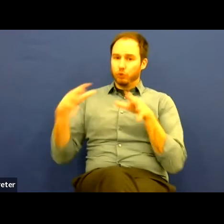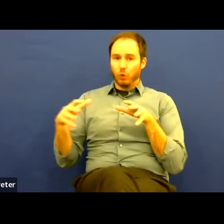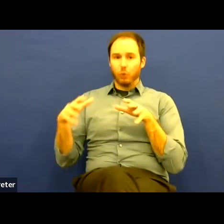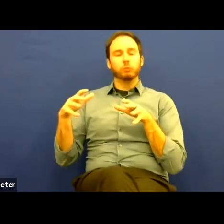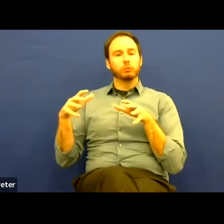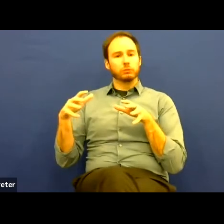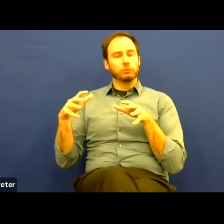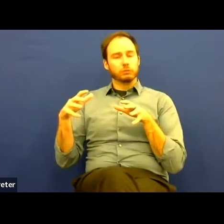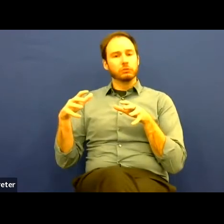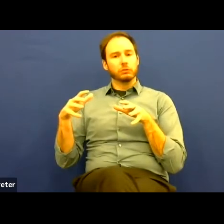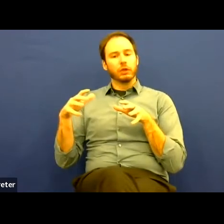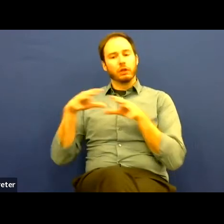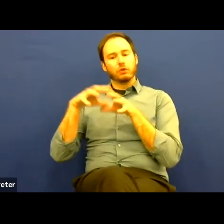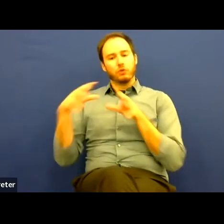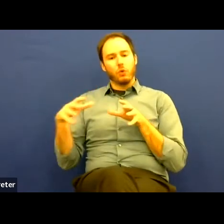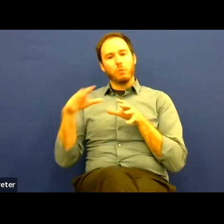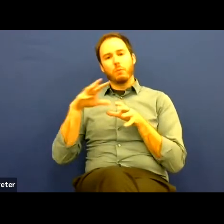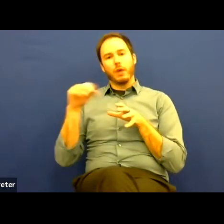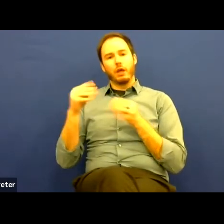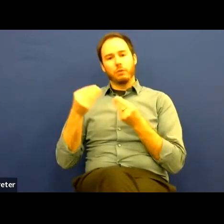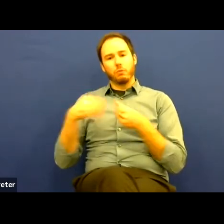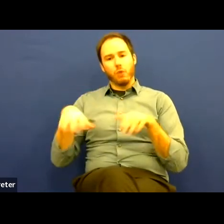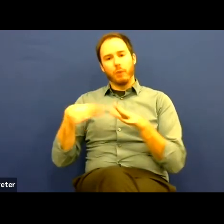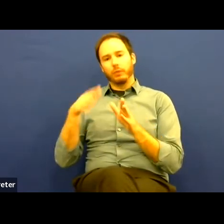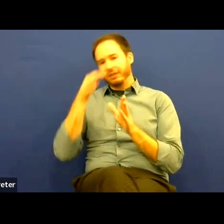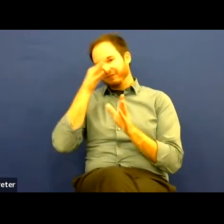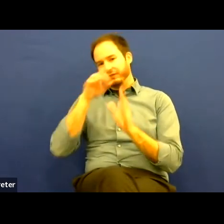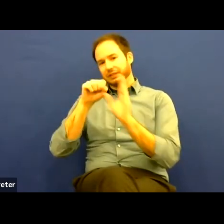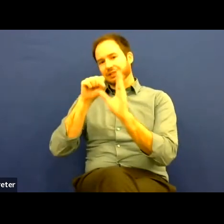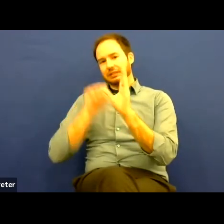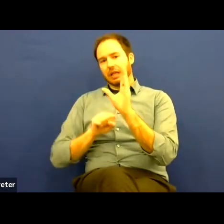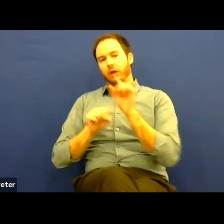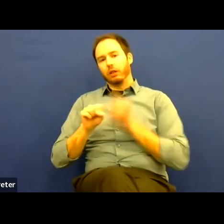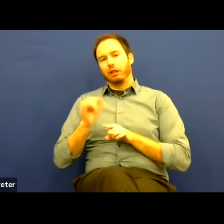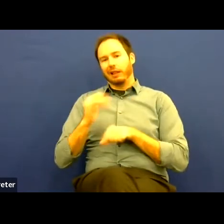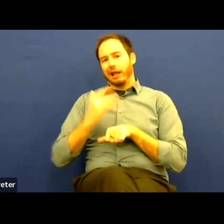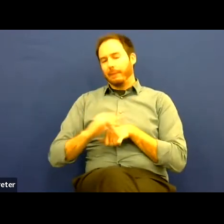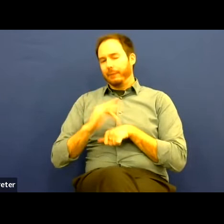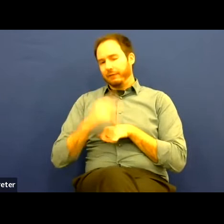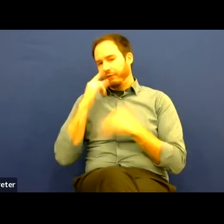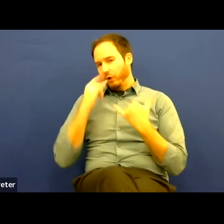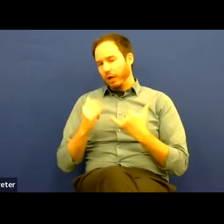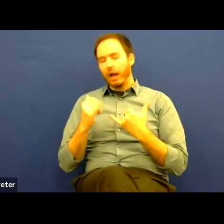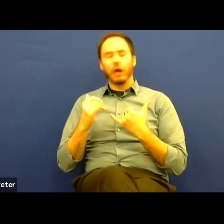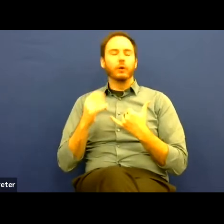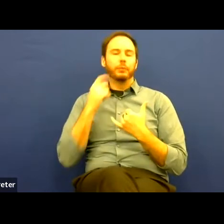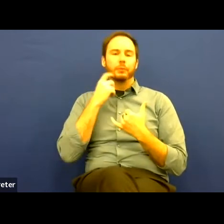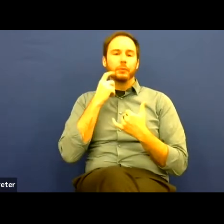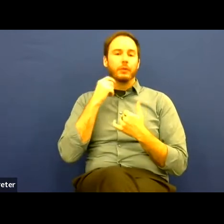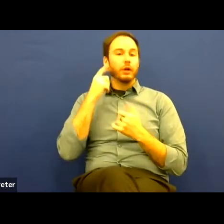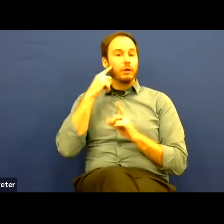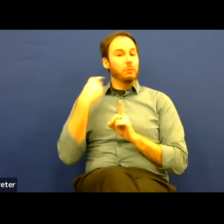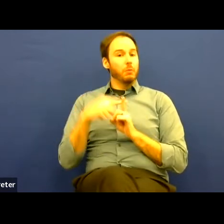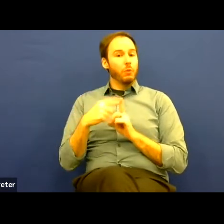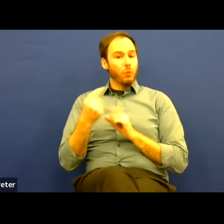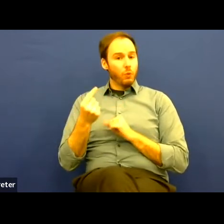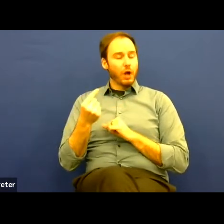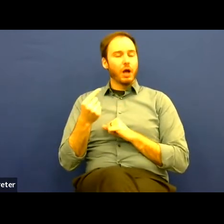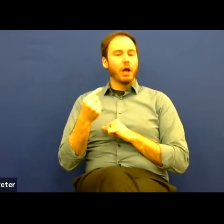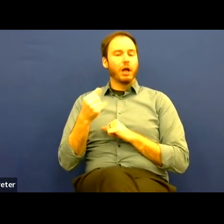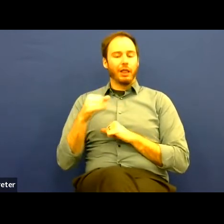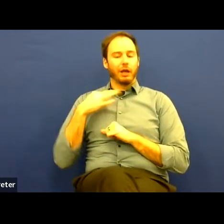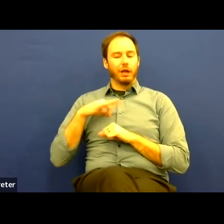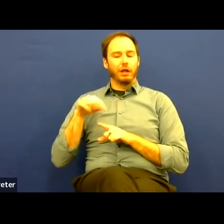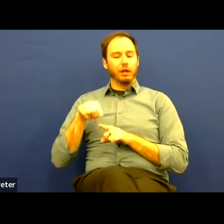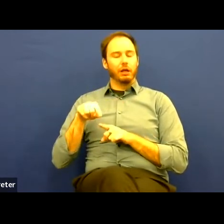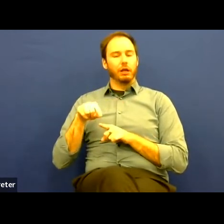give some flexibility. It's the dome and the property immediately to the south, which is currently vacant. One of the advantages of that is that